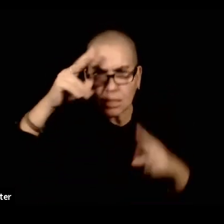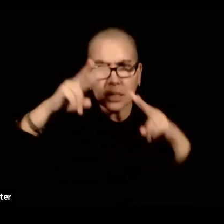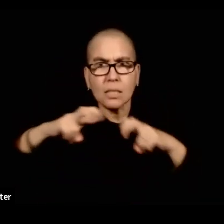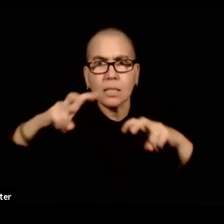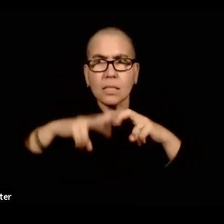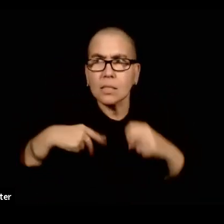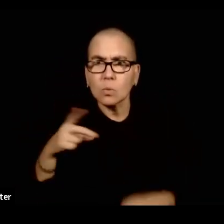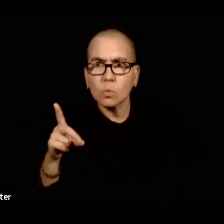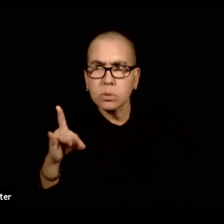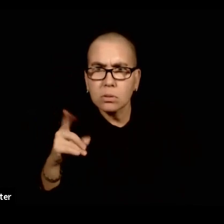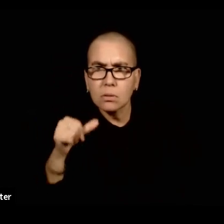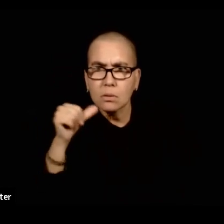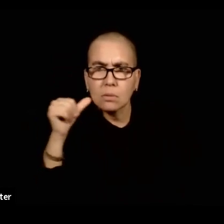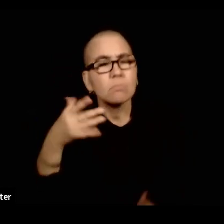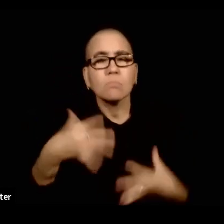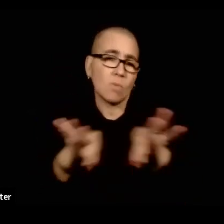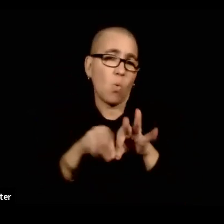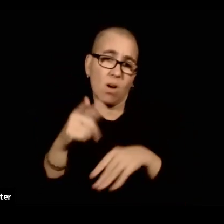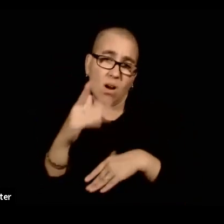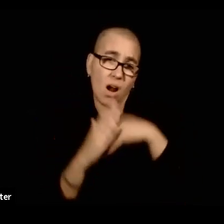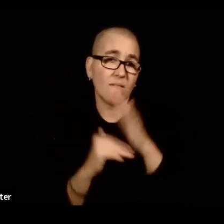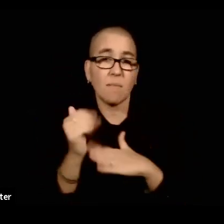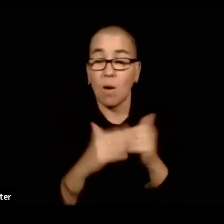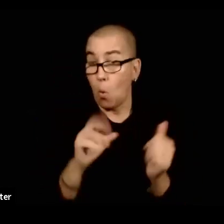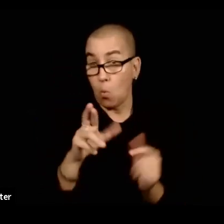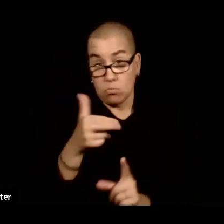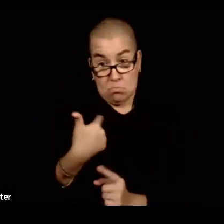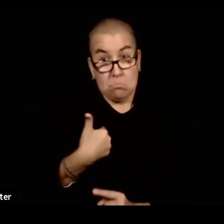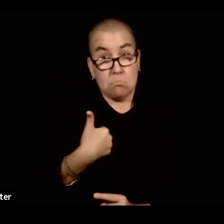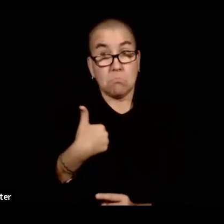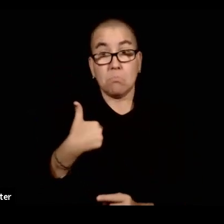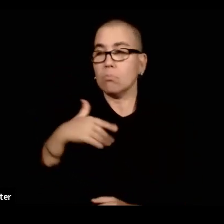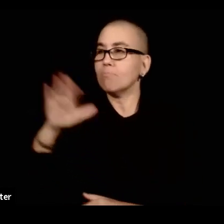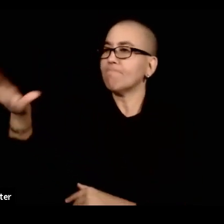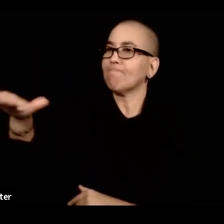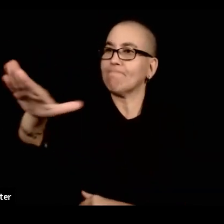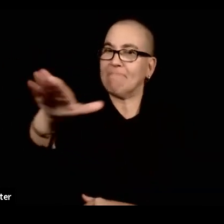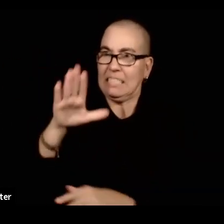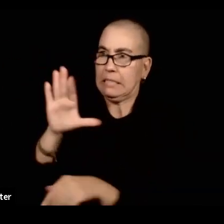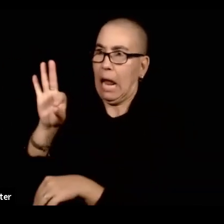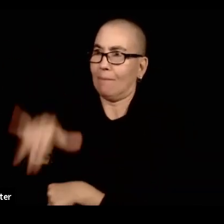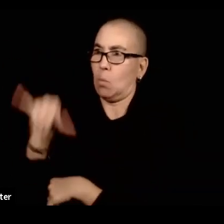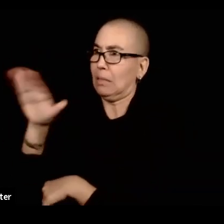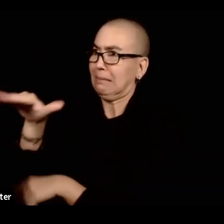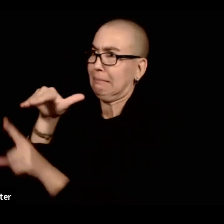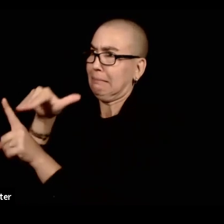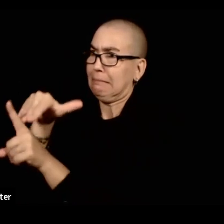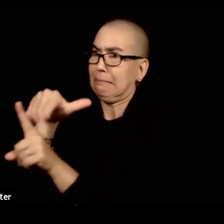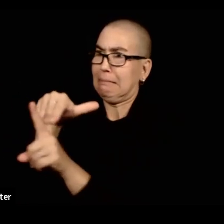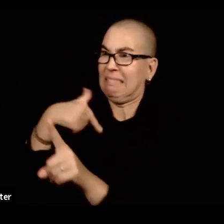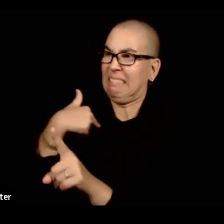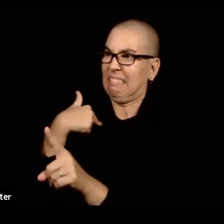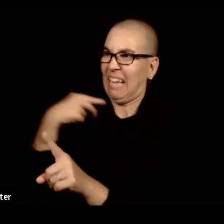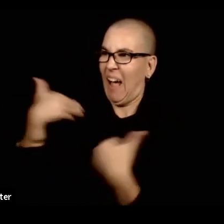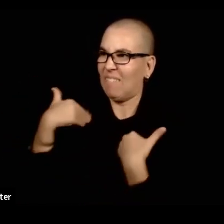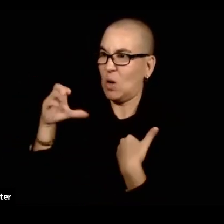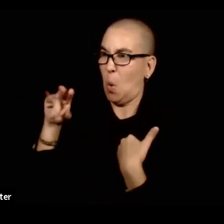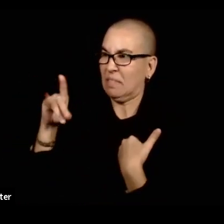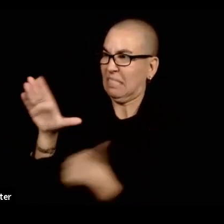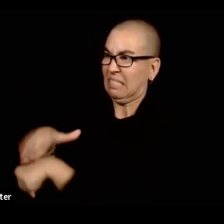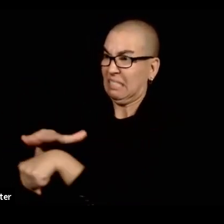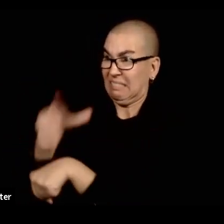that they could take action with. Right. So if I test positive for COVID-19, the contact tracer that I talk